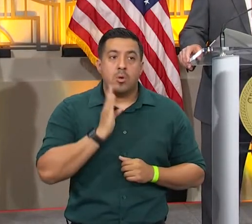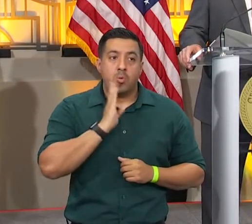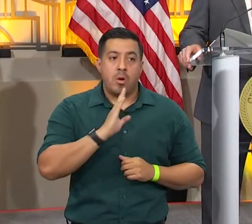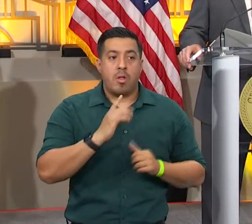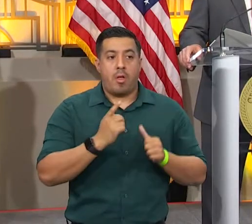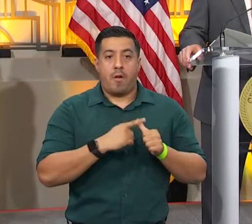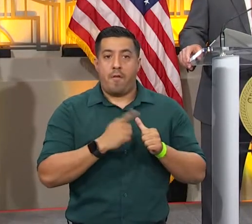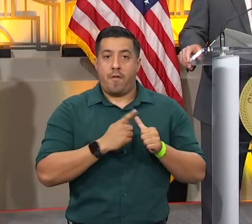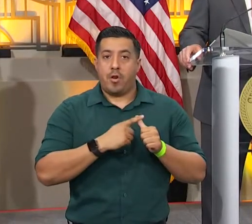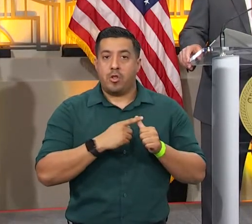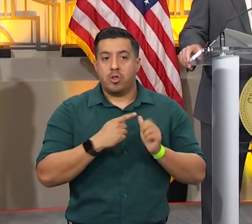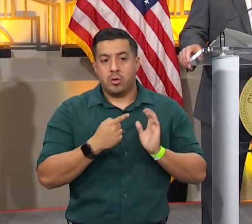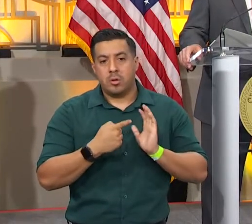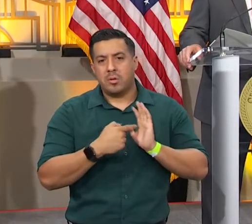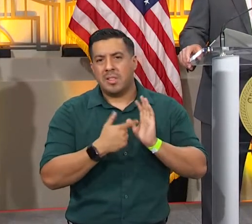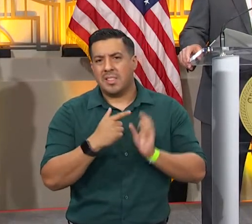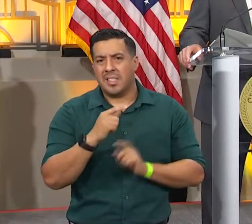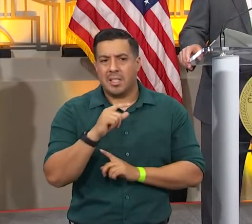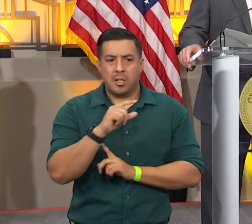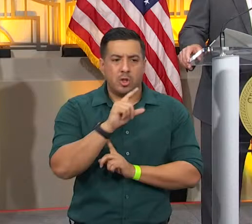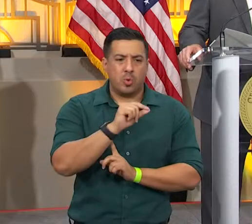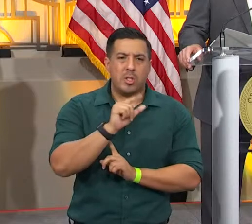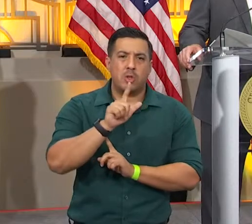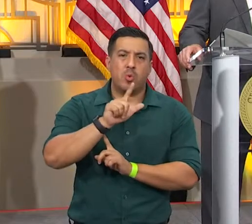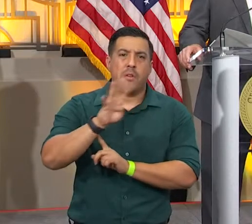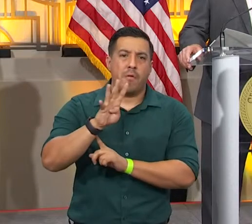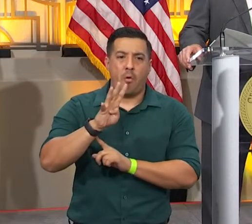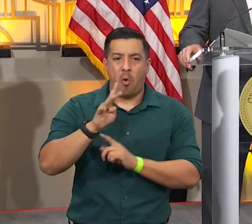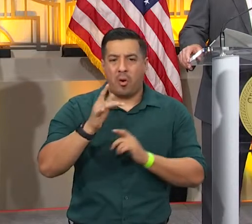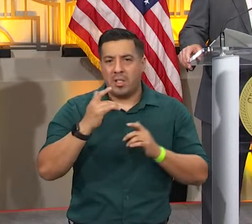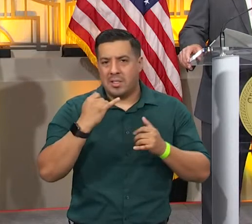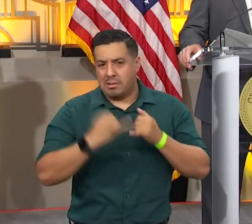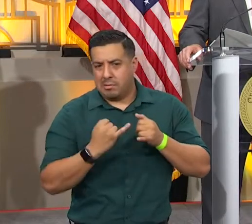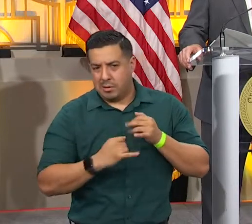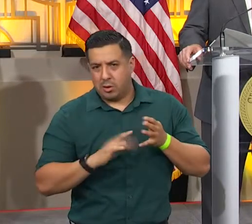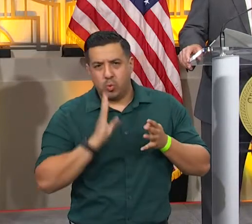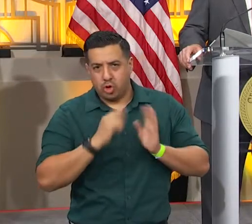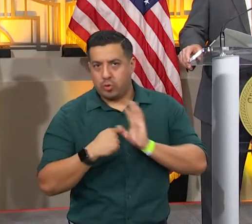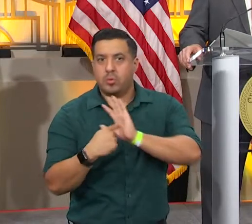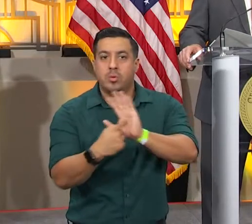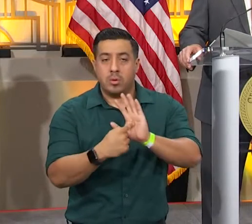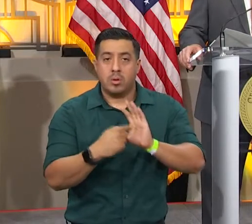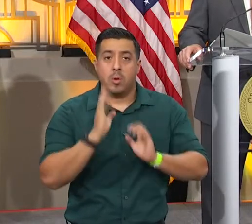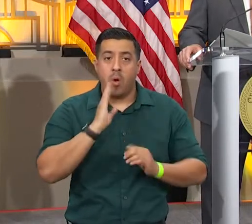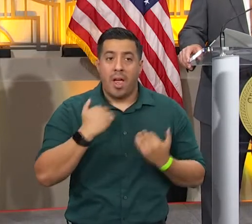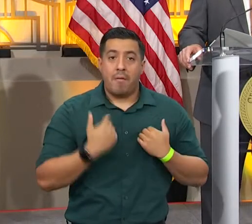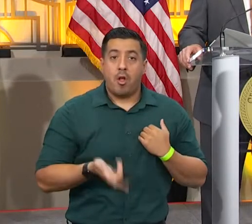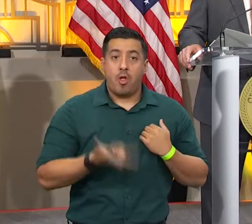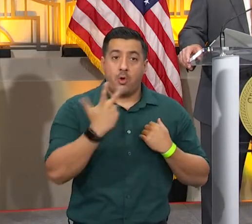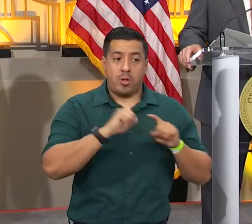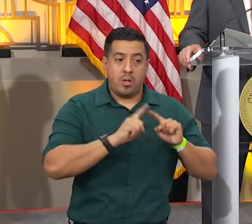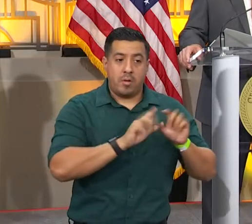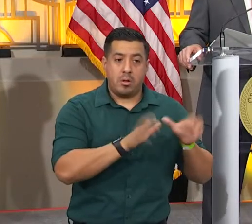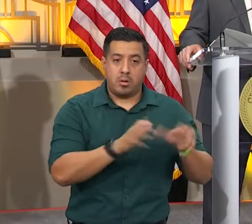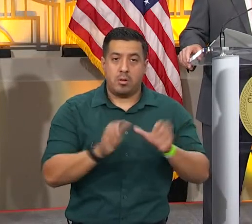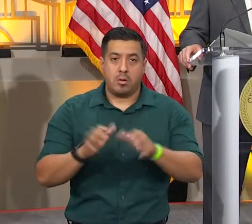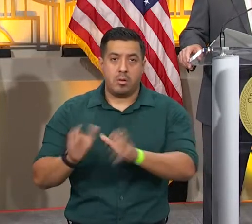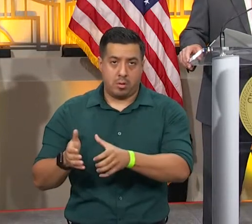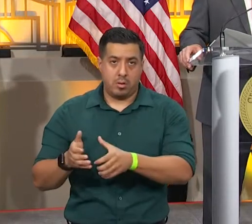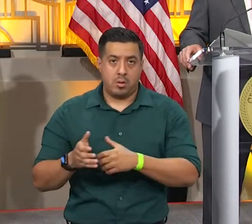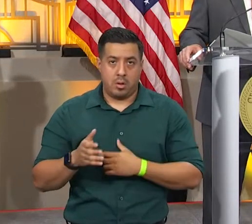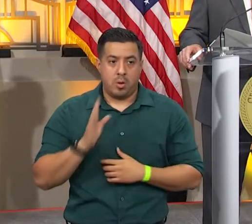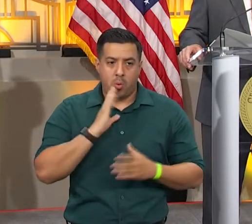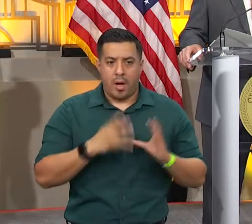the first module in late 2024. We'll add three modules after that between now and